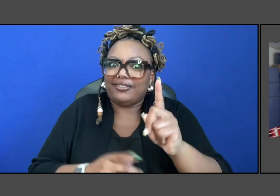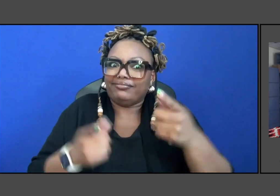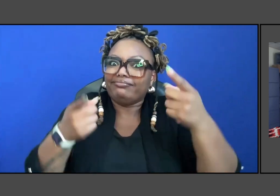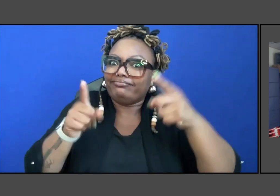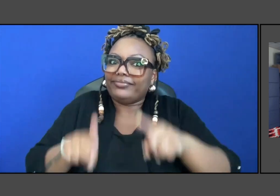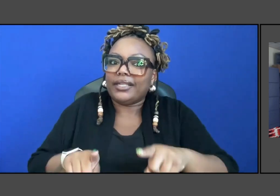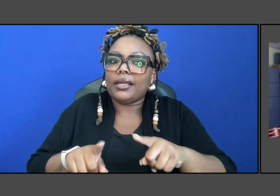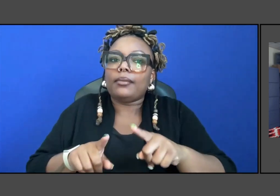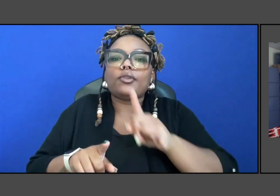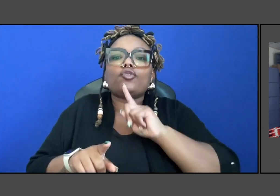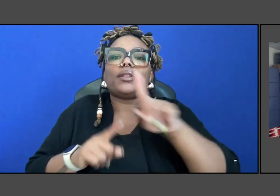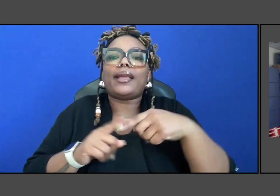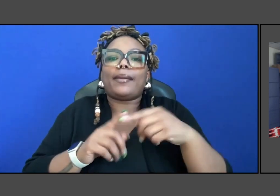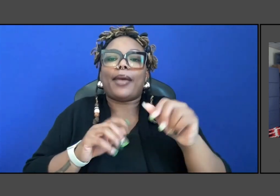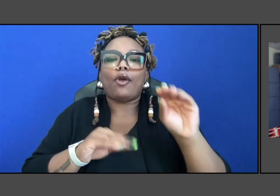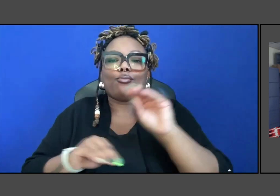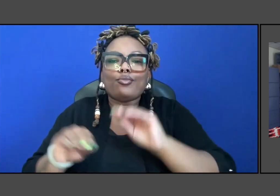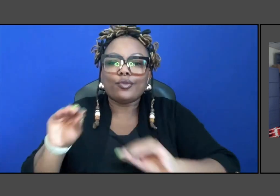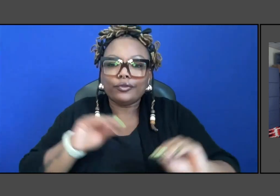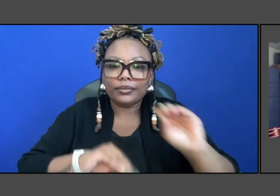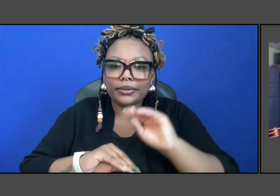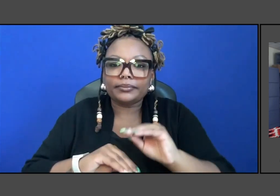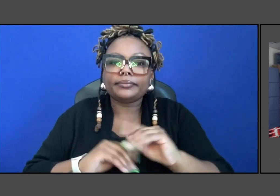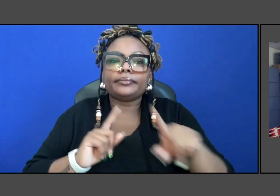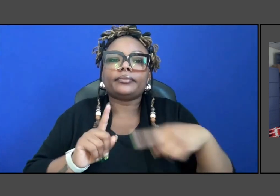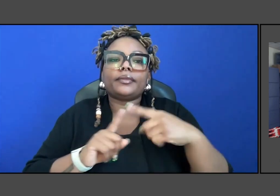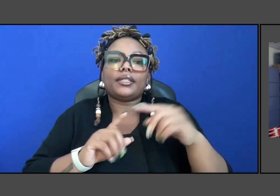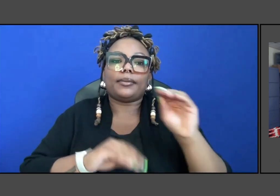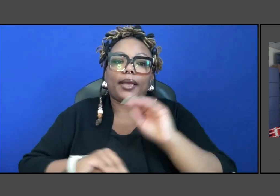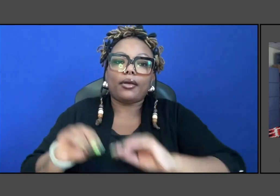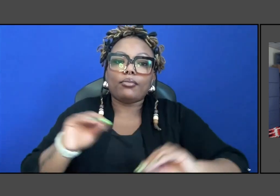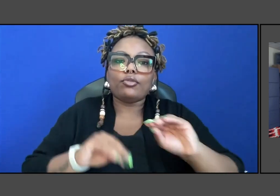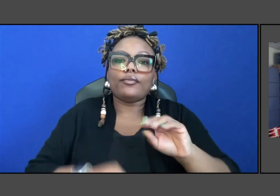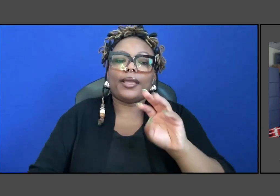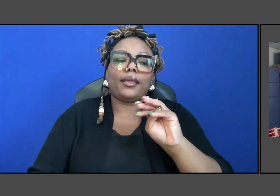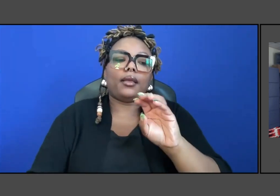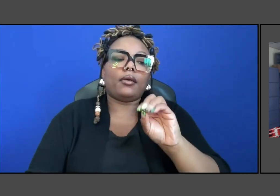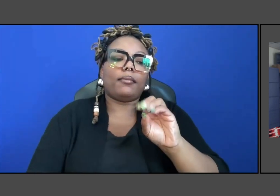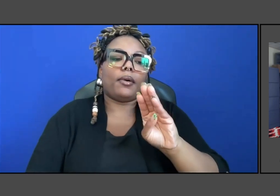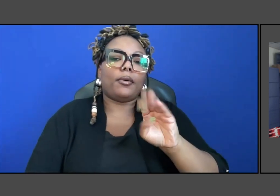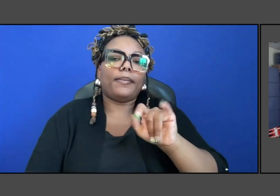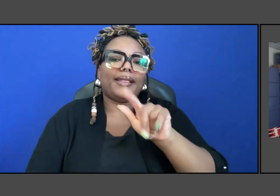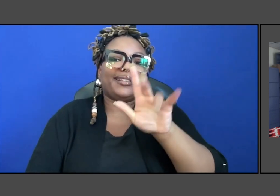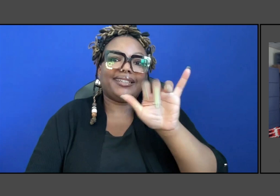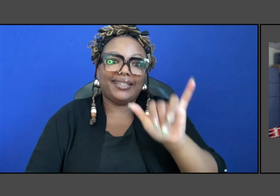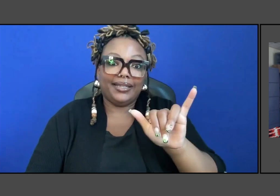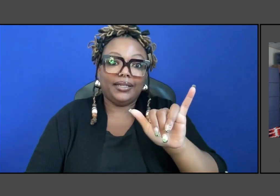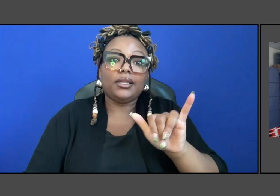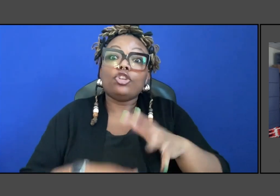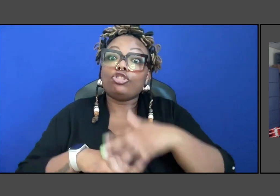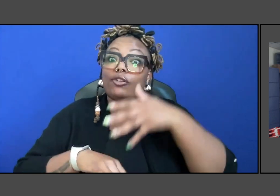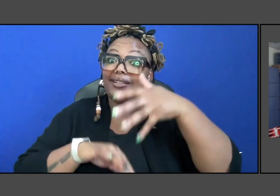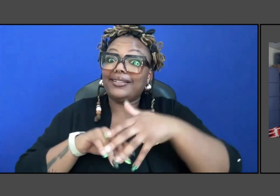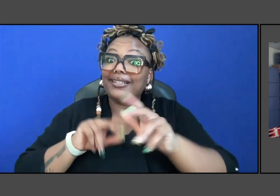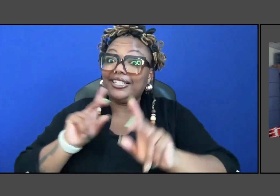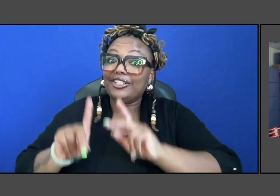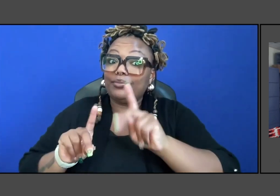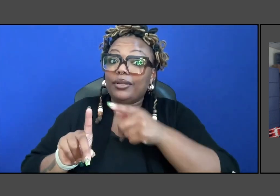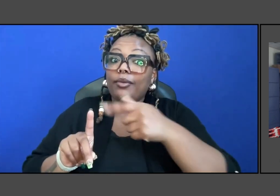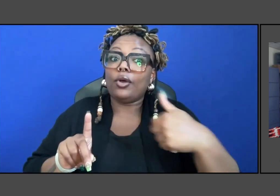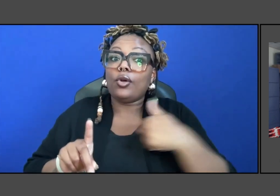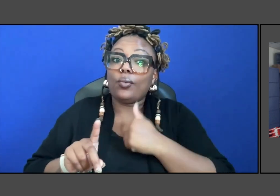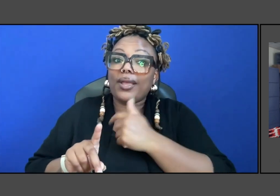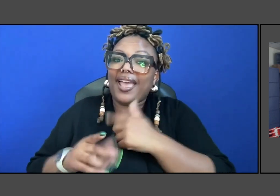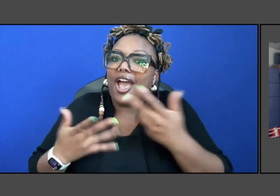movement. It's about movement and mobility. And so indigenous peoples, we have always